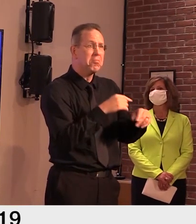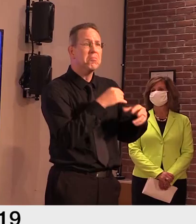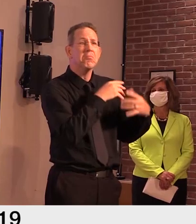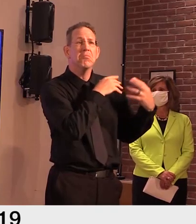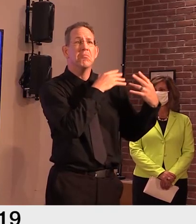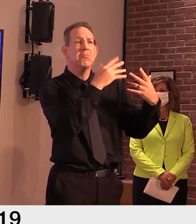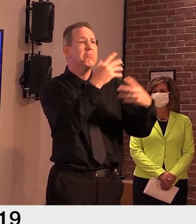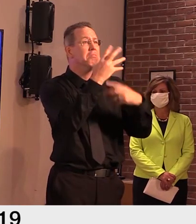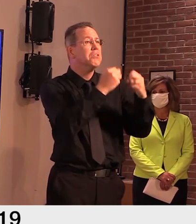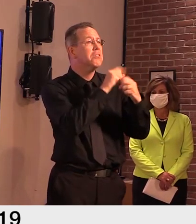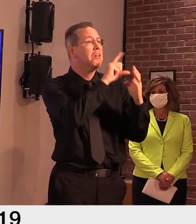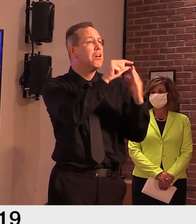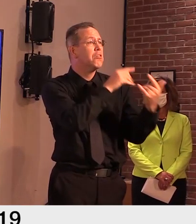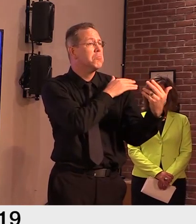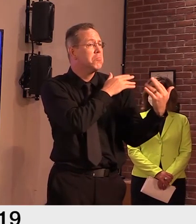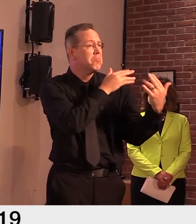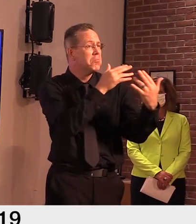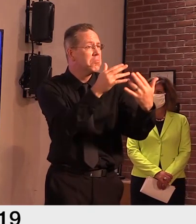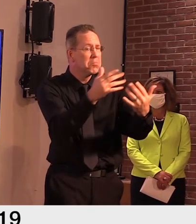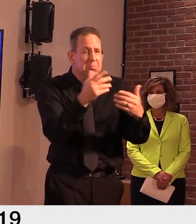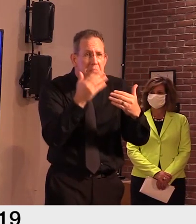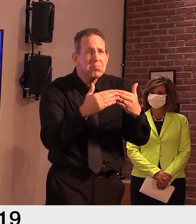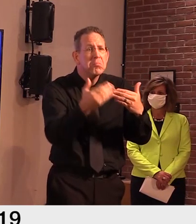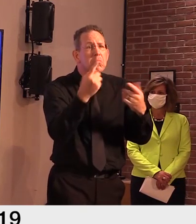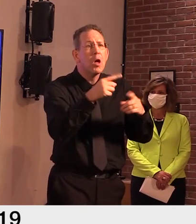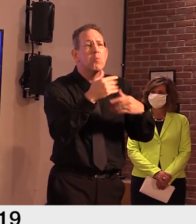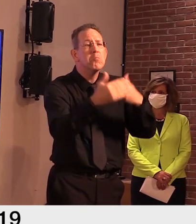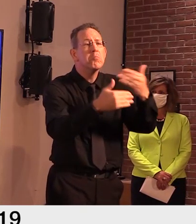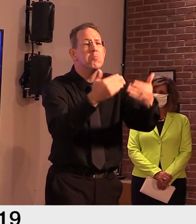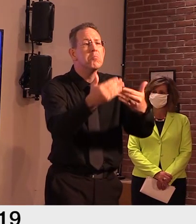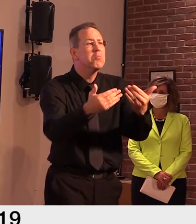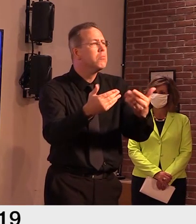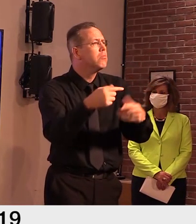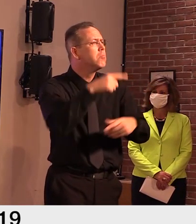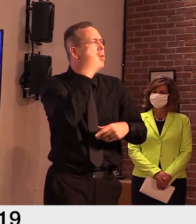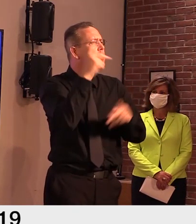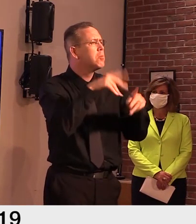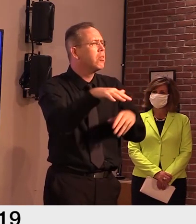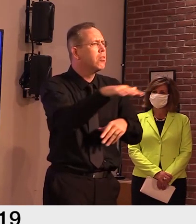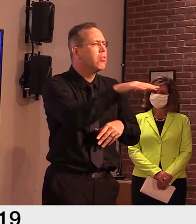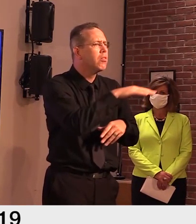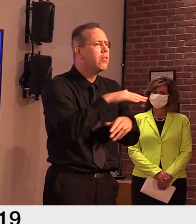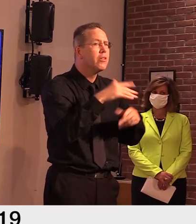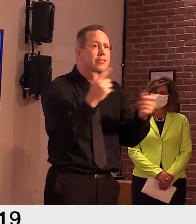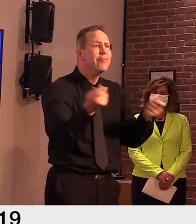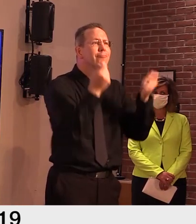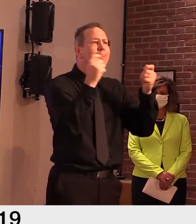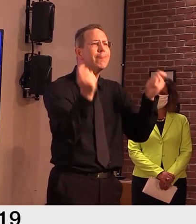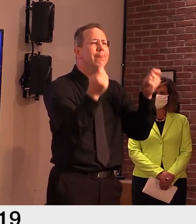darkest, most grotesque chapter in our nation's history.